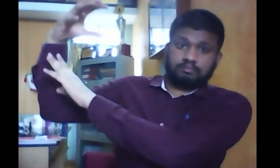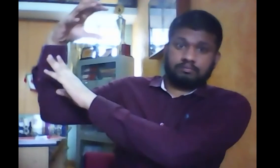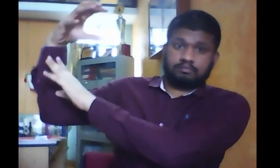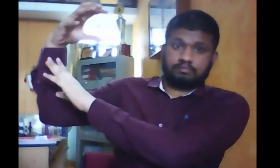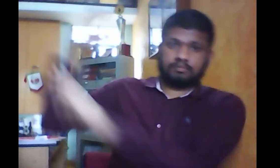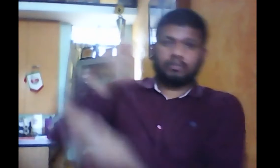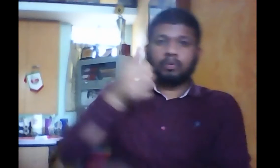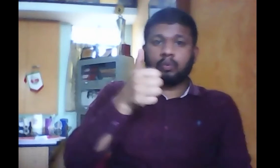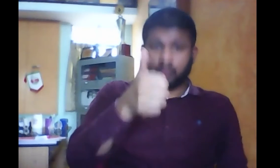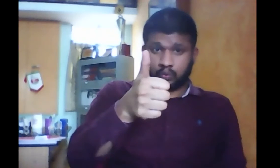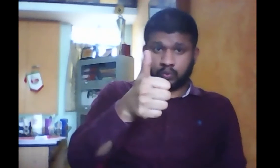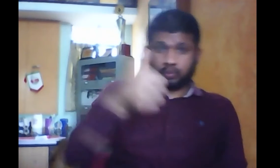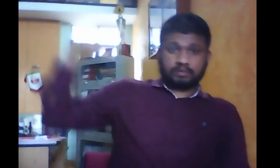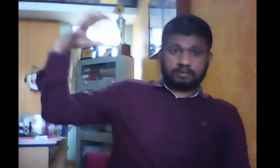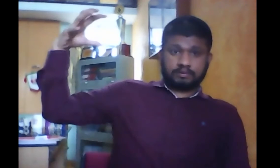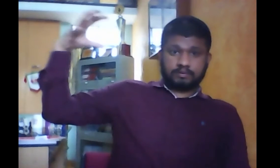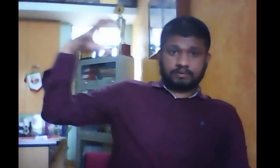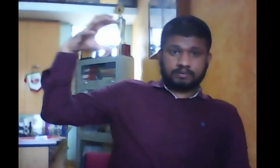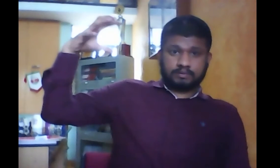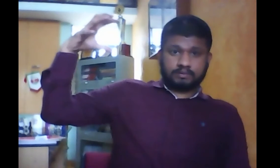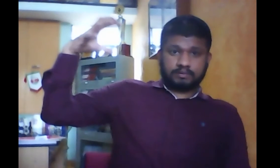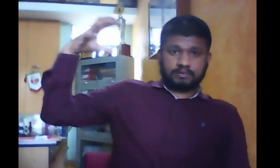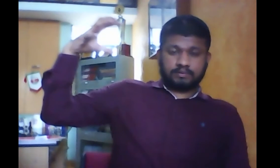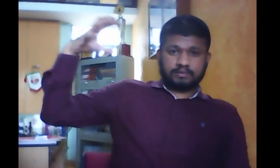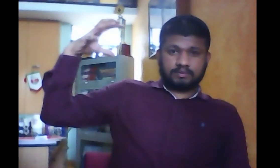Next hand on your forehead.